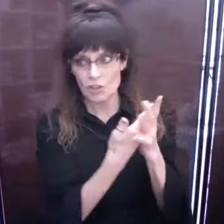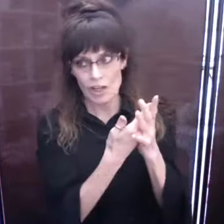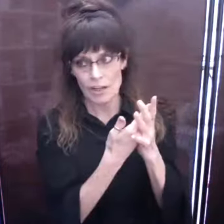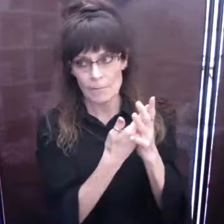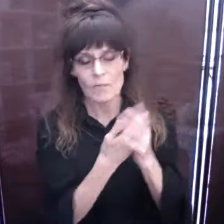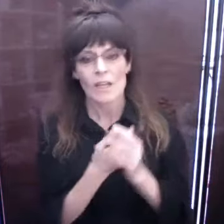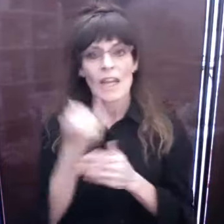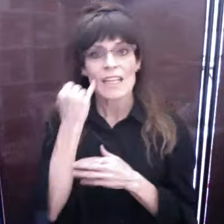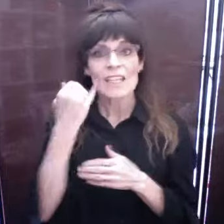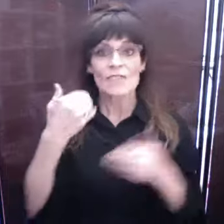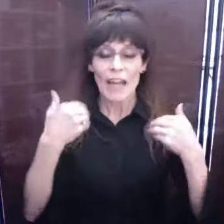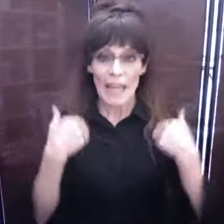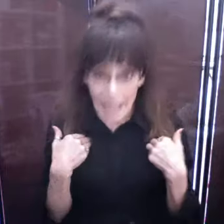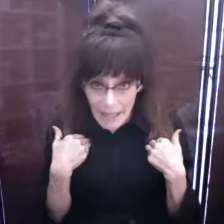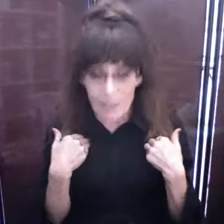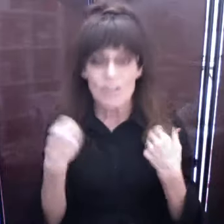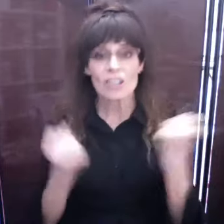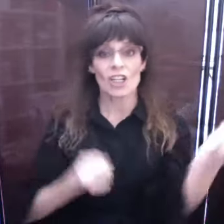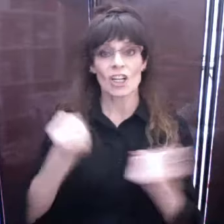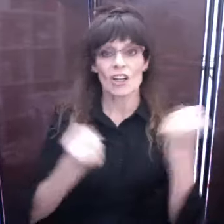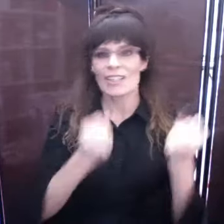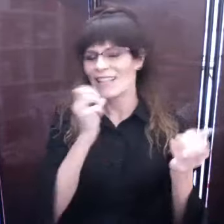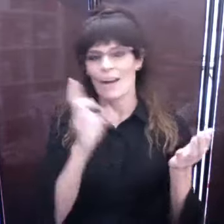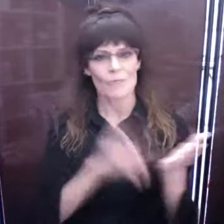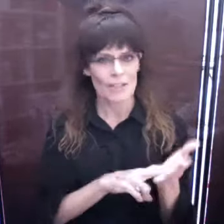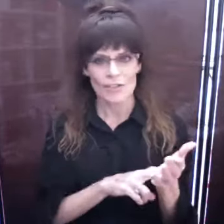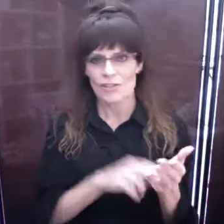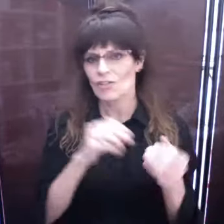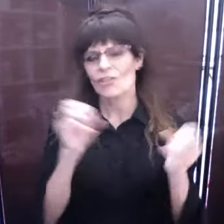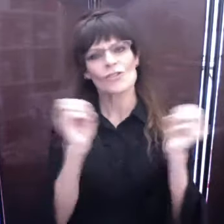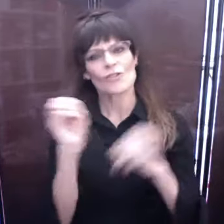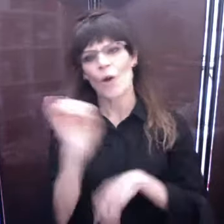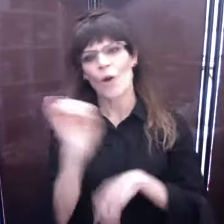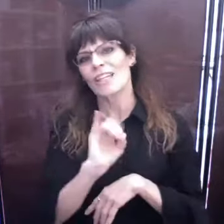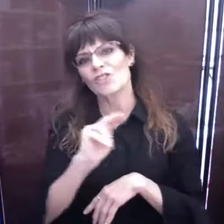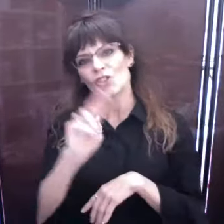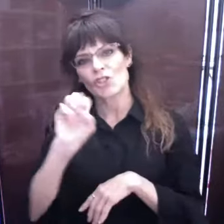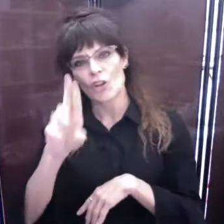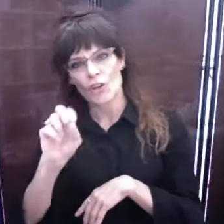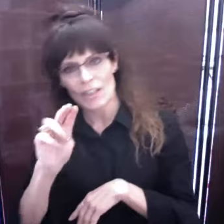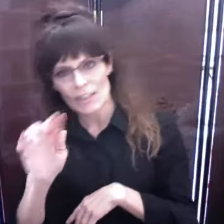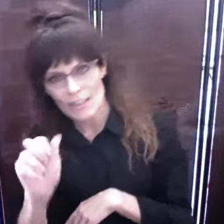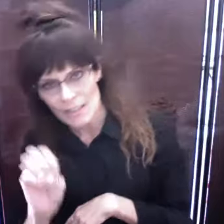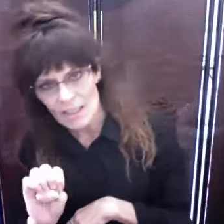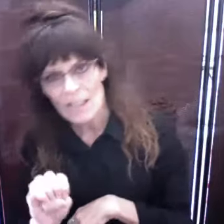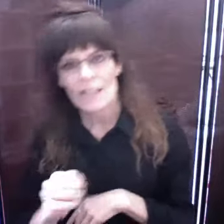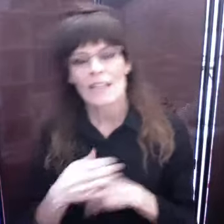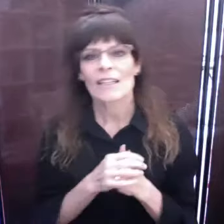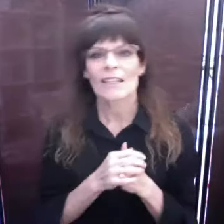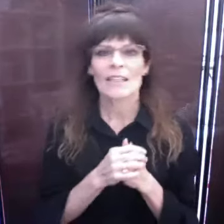even have a car, it's unregistered, uninsured, underinsured, has a donut. And if I'm checking the